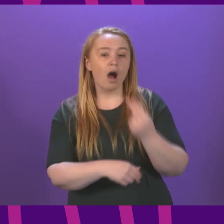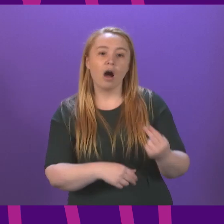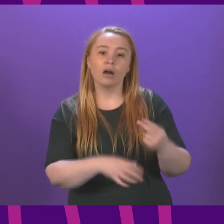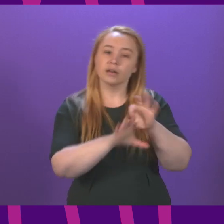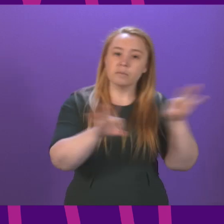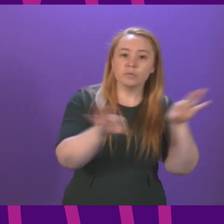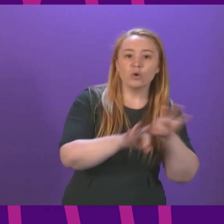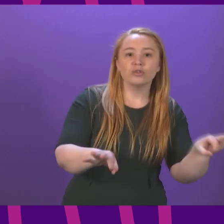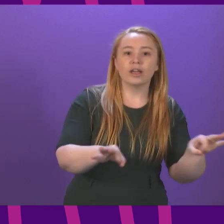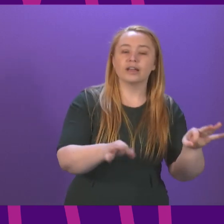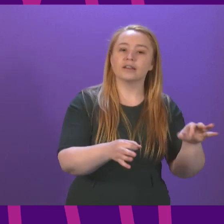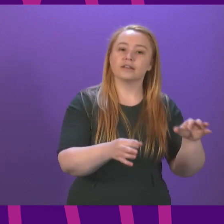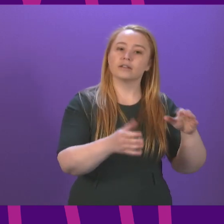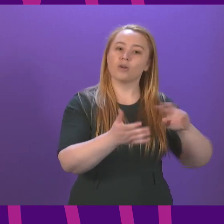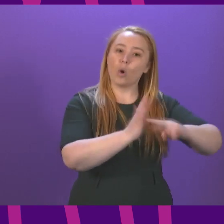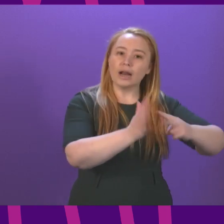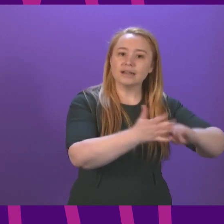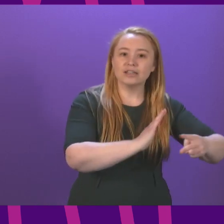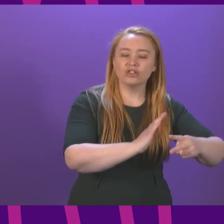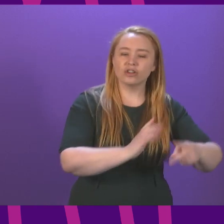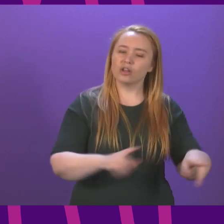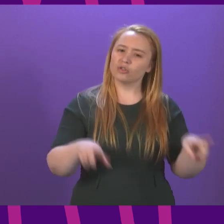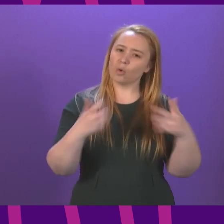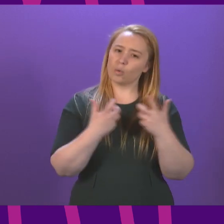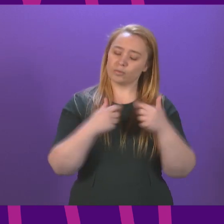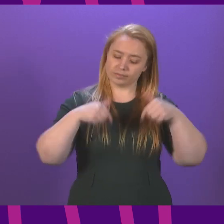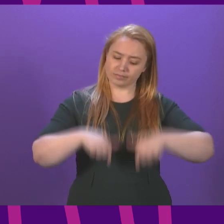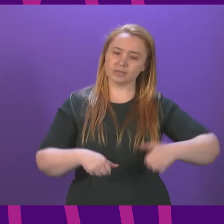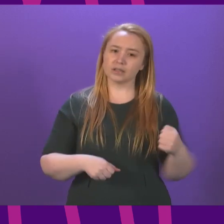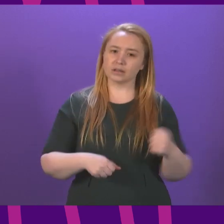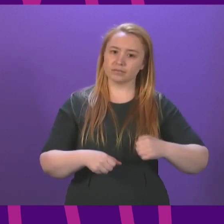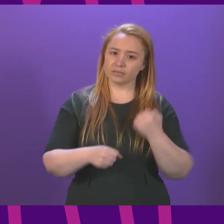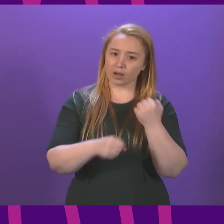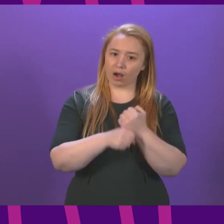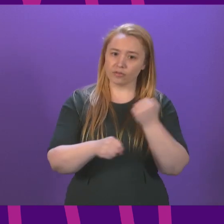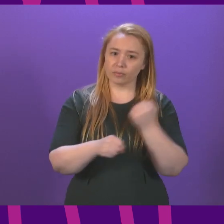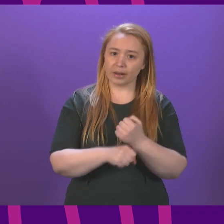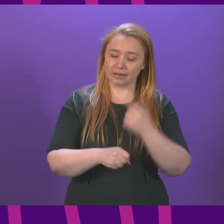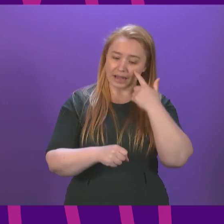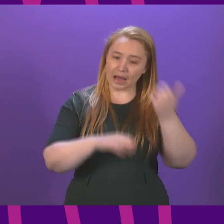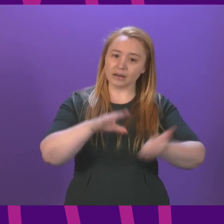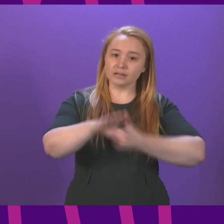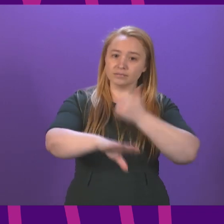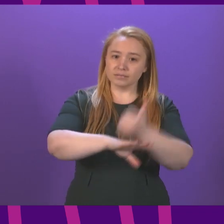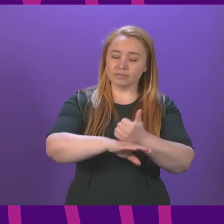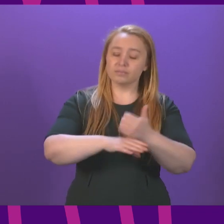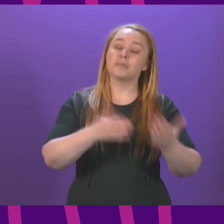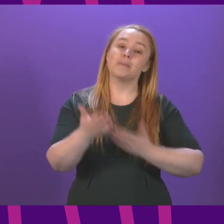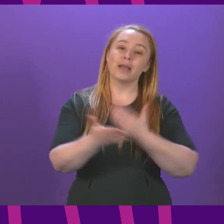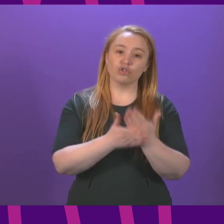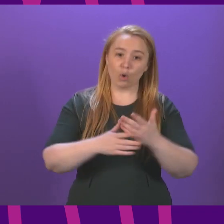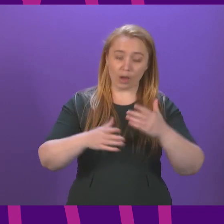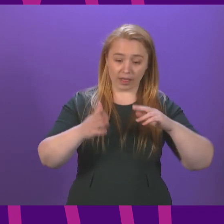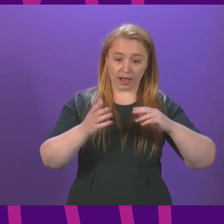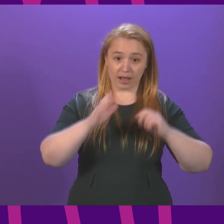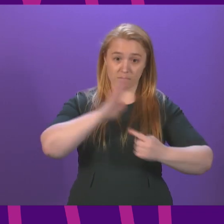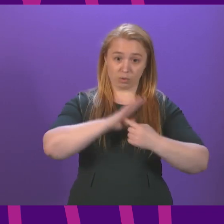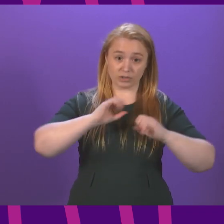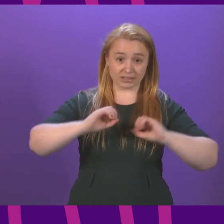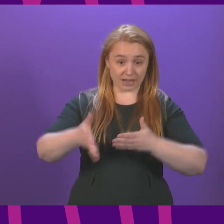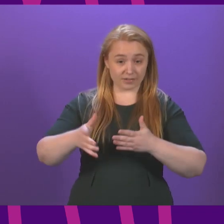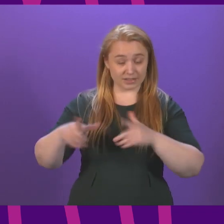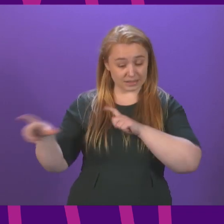So can I ask the First Minister how the Scottish Government plans to not only ensure that these essential services are still there and fully functioning after Covid, but also how